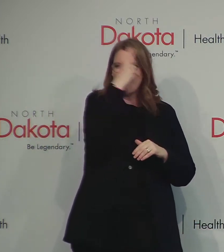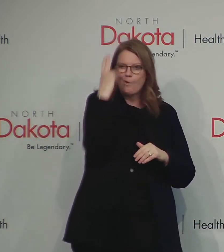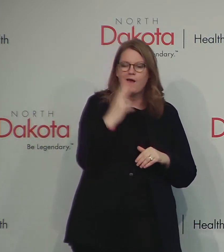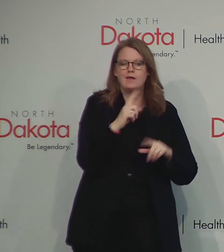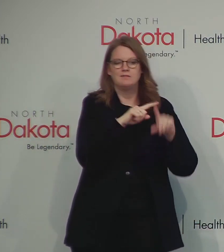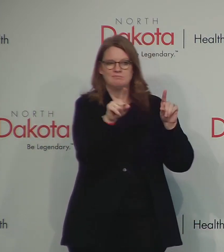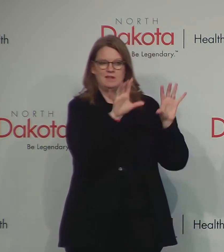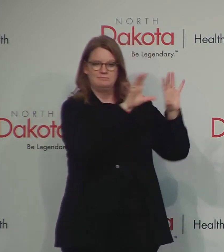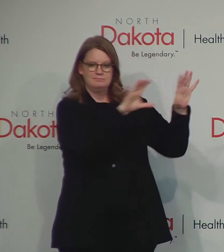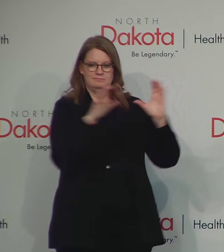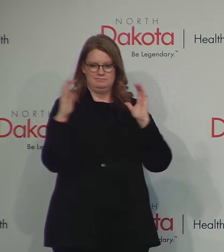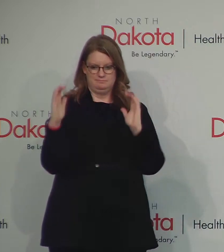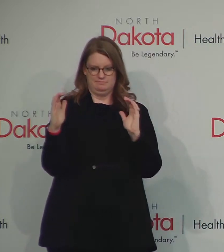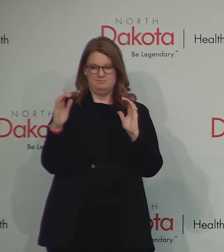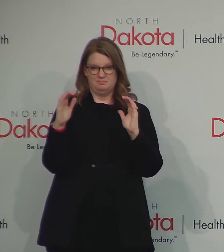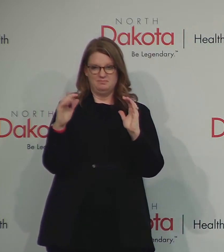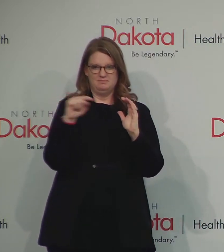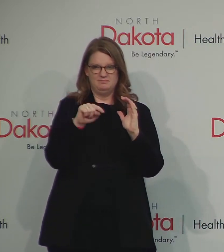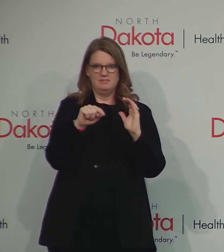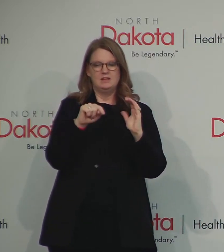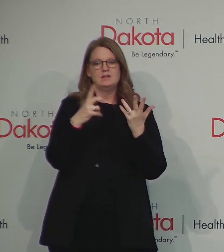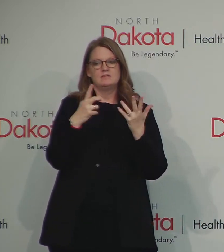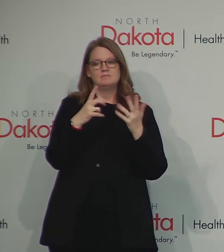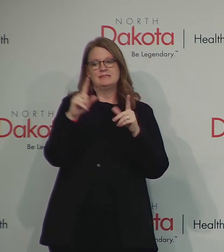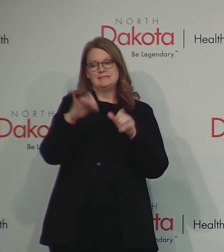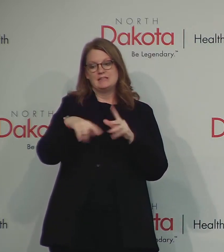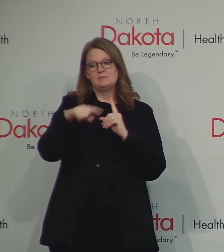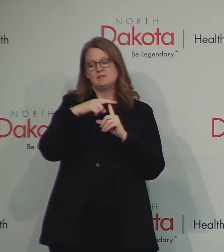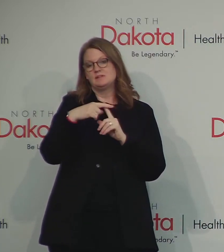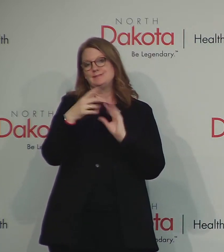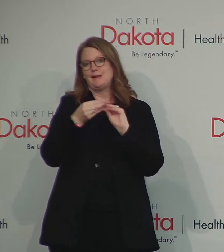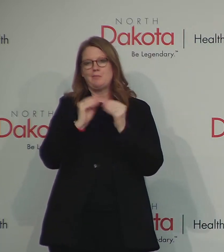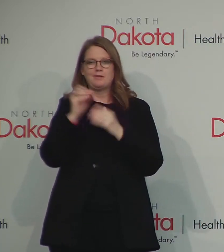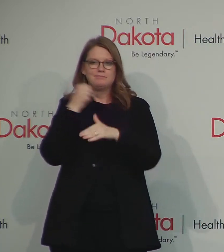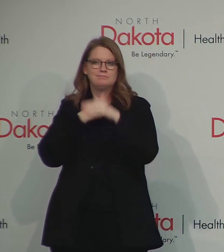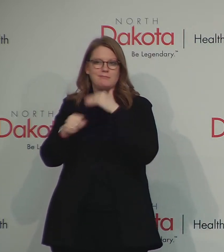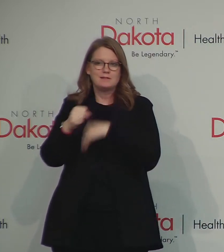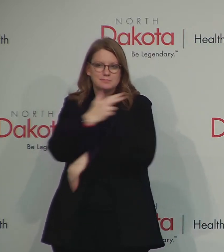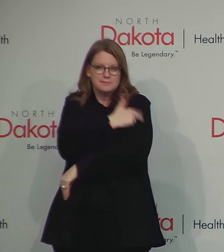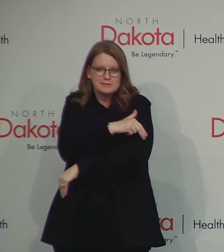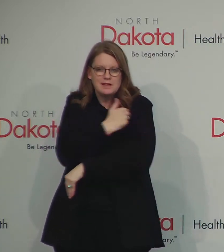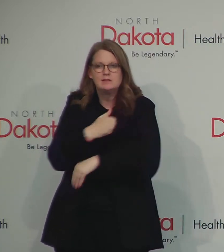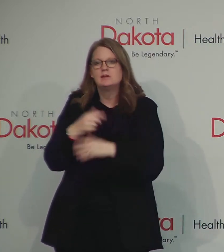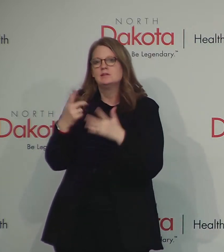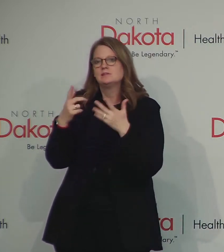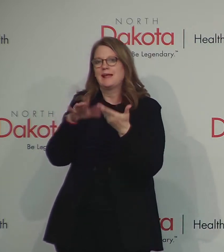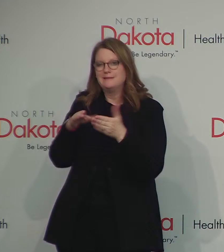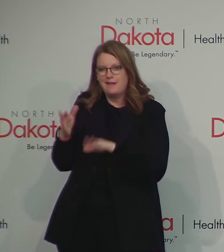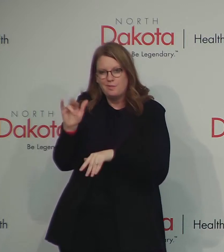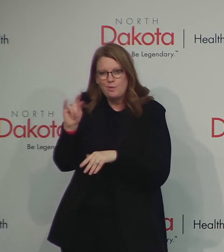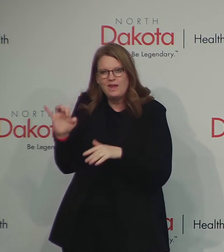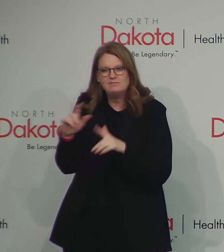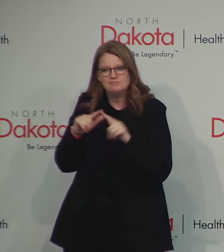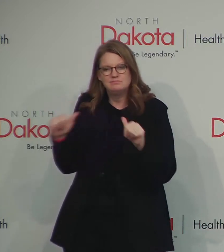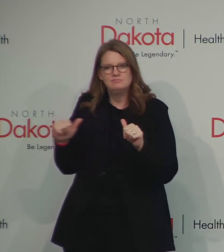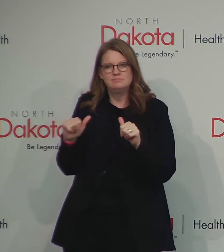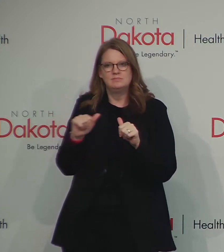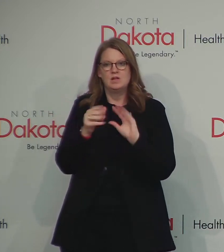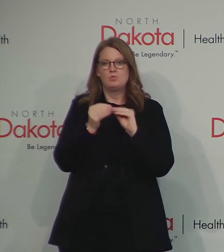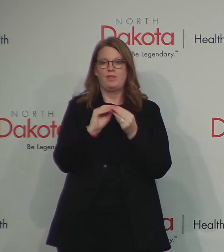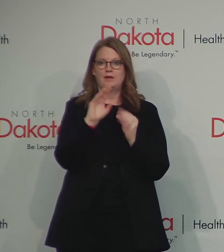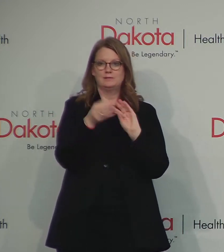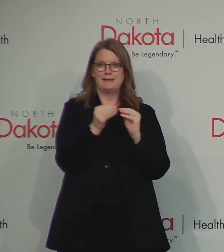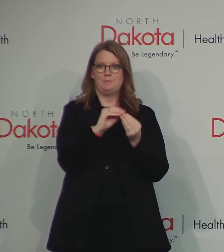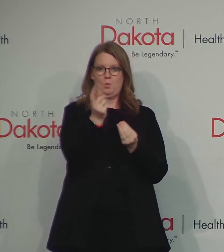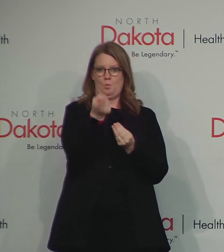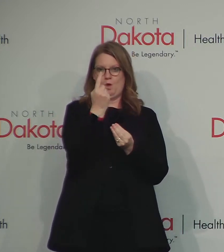rankings, cumulative rankings on vaccination rate, test positivity, hospitalizations, and death rate. And again, on that chart that was just